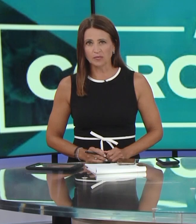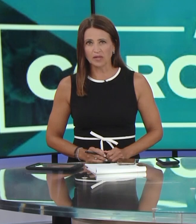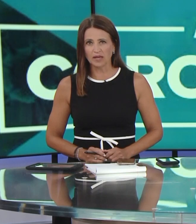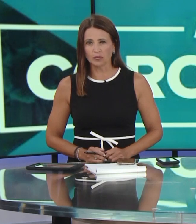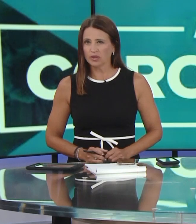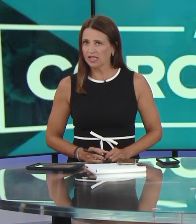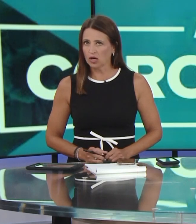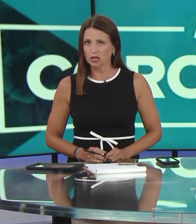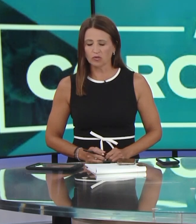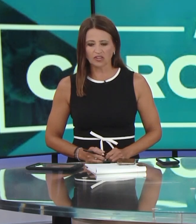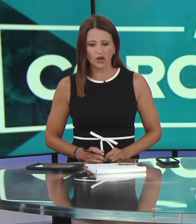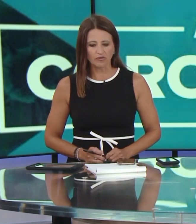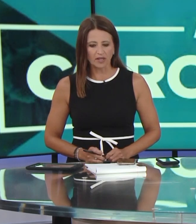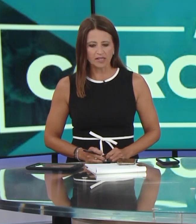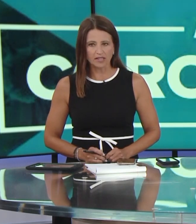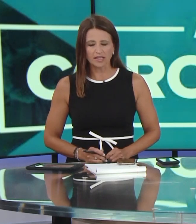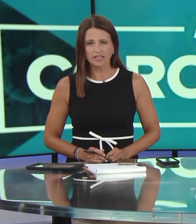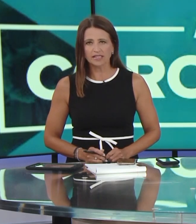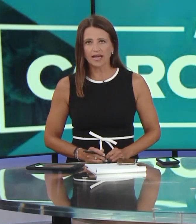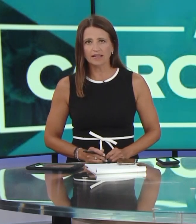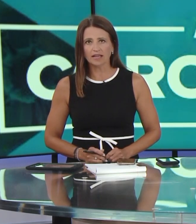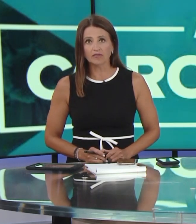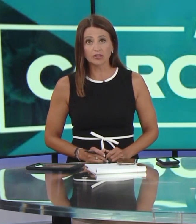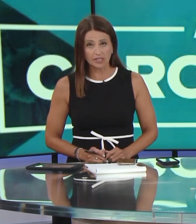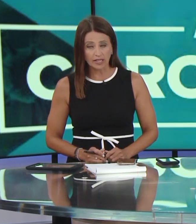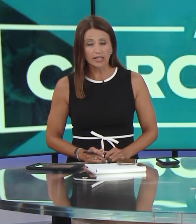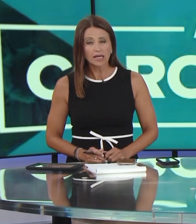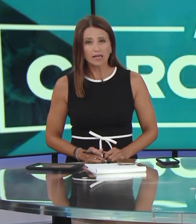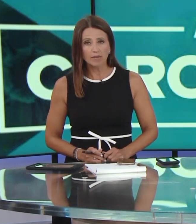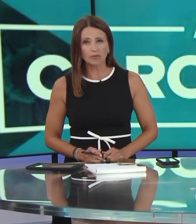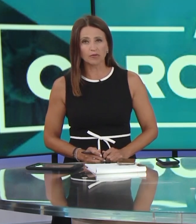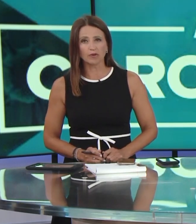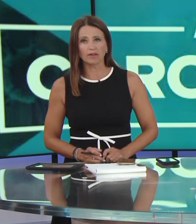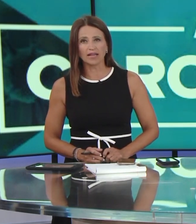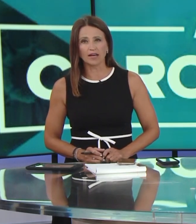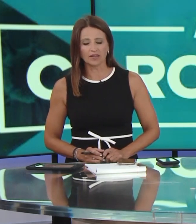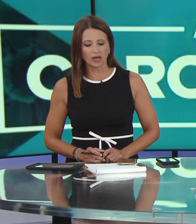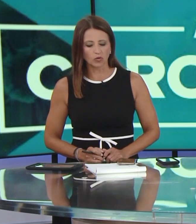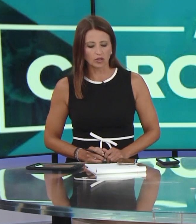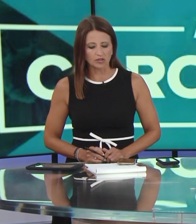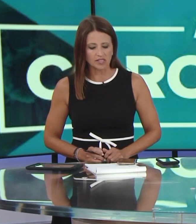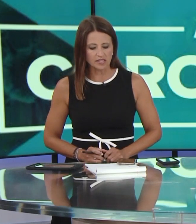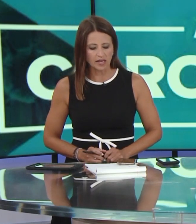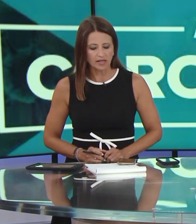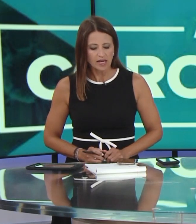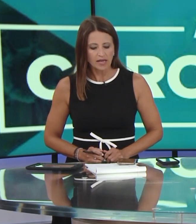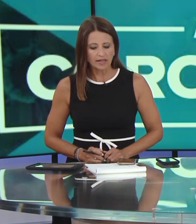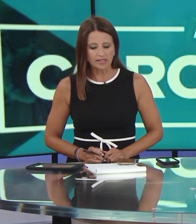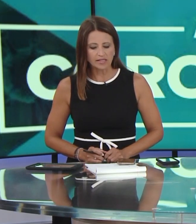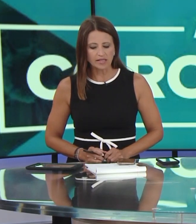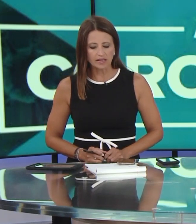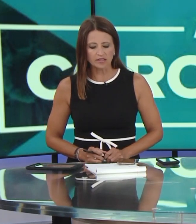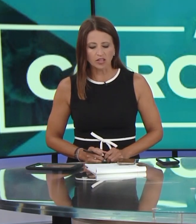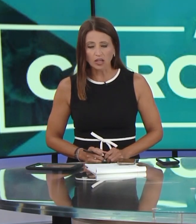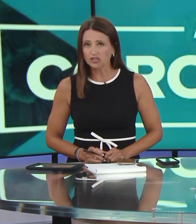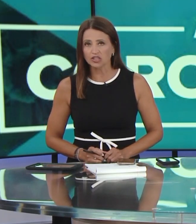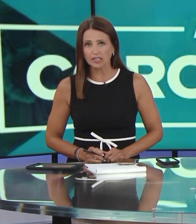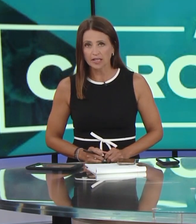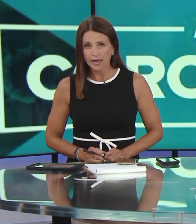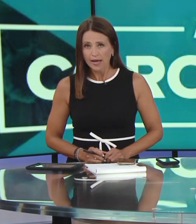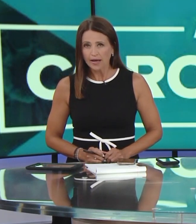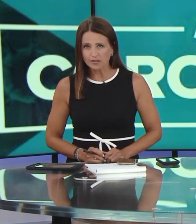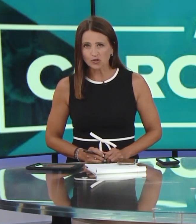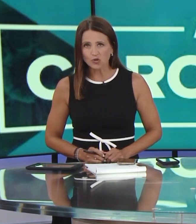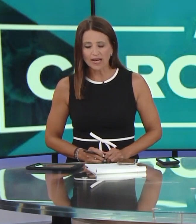hospitals that's been hit pretty hard with COVID. He said today, the governor said he met with frontline healthcare workers. He said he could see